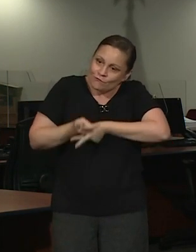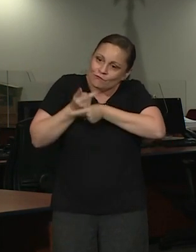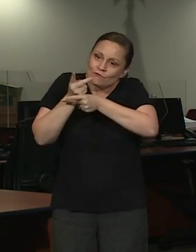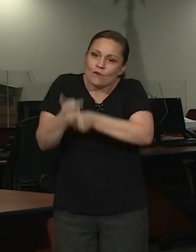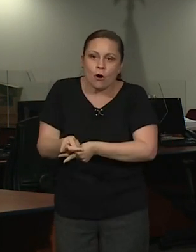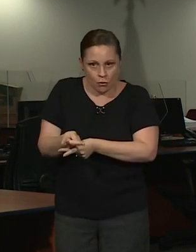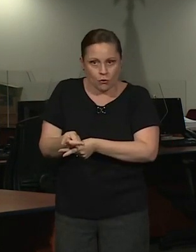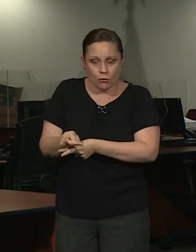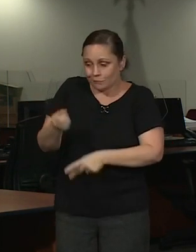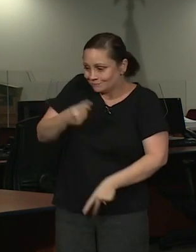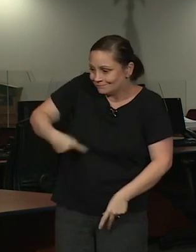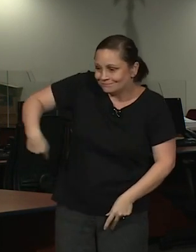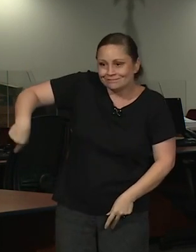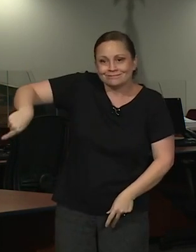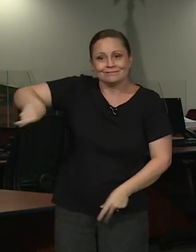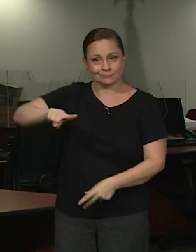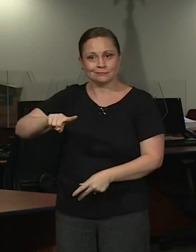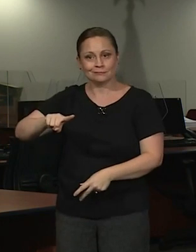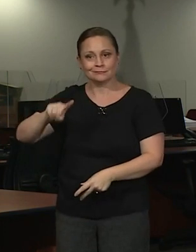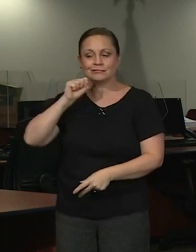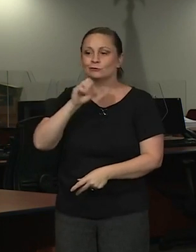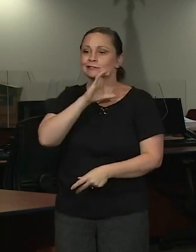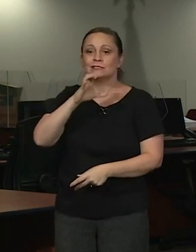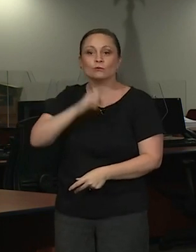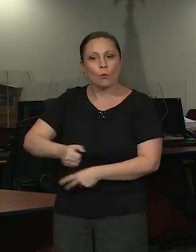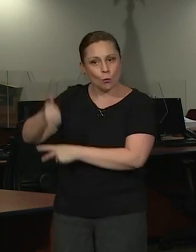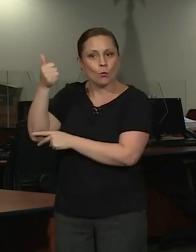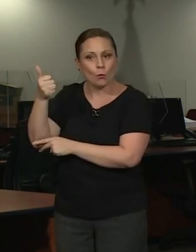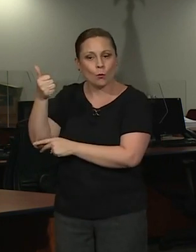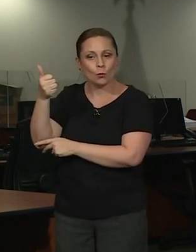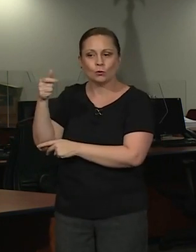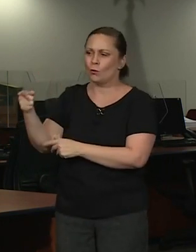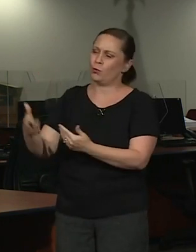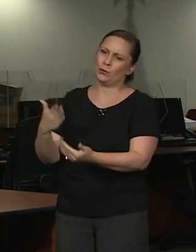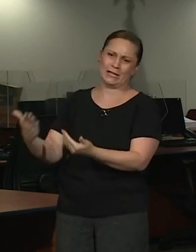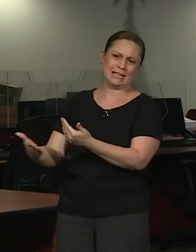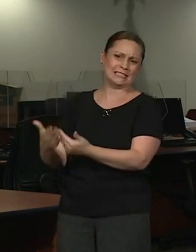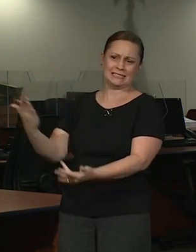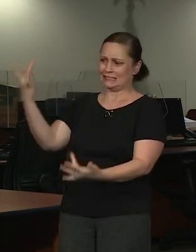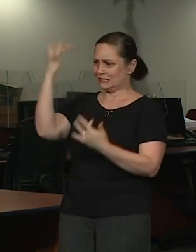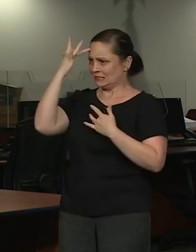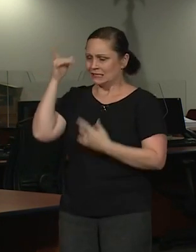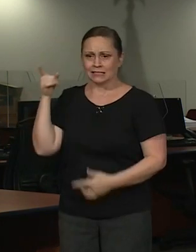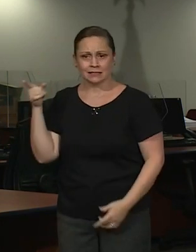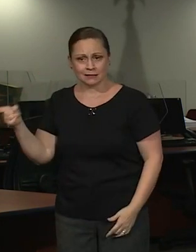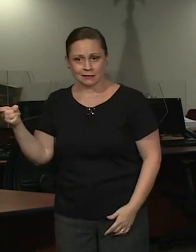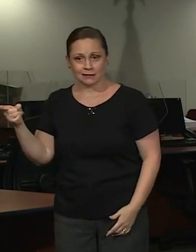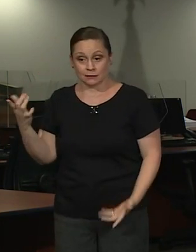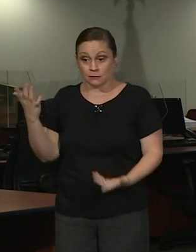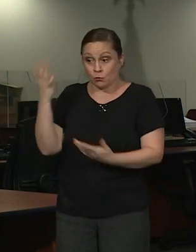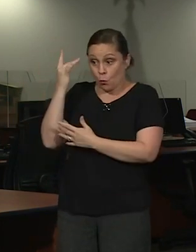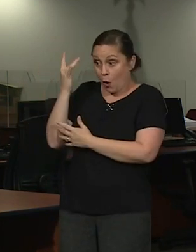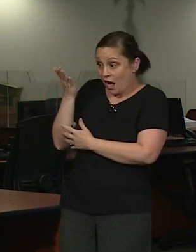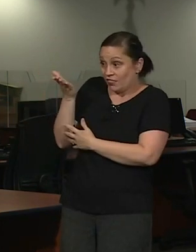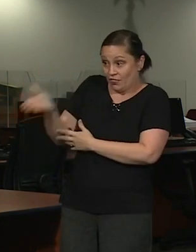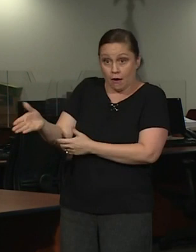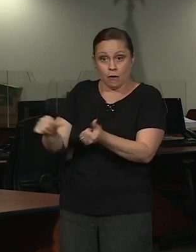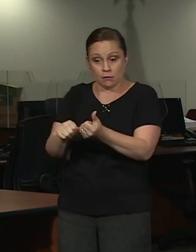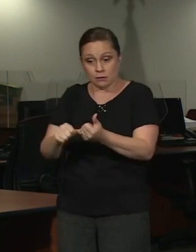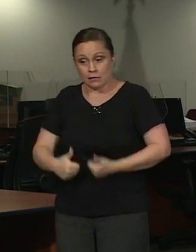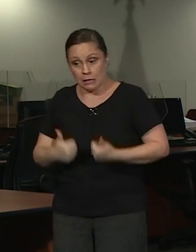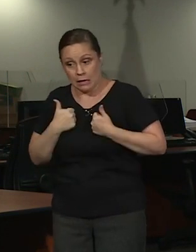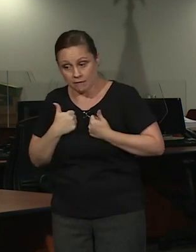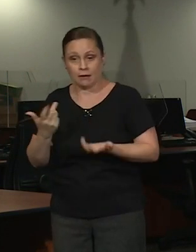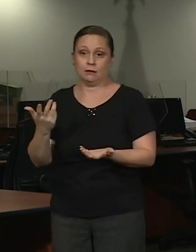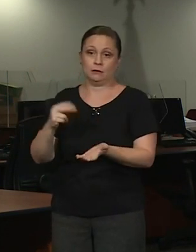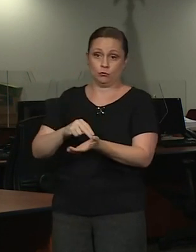people in those facilities are highly susceptible. The reason they're there indicates that they're highly susceptible to this contagious,